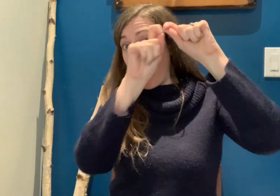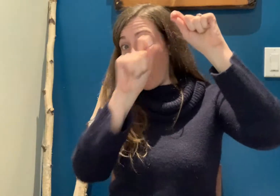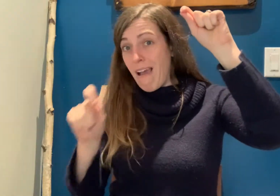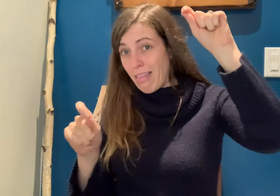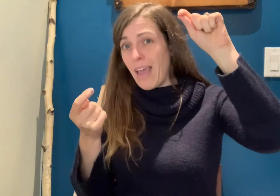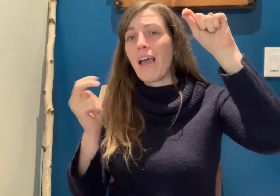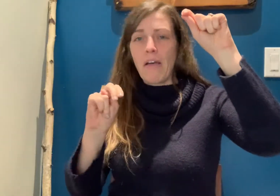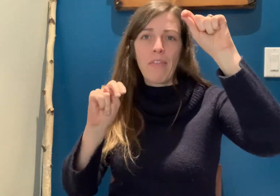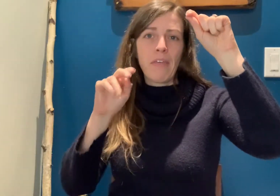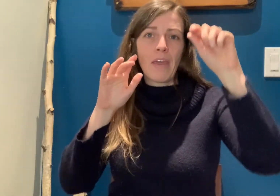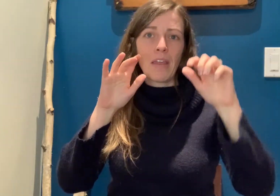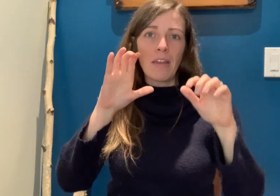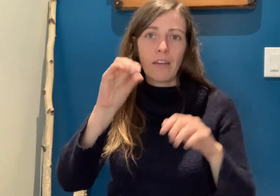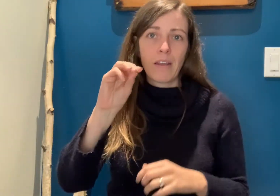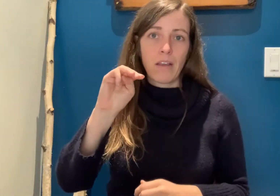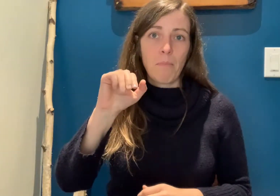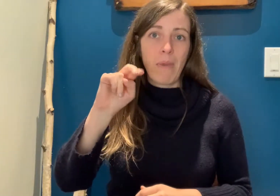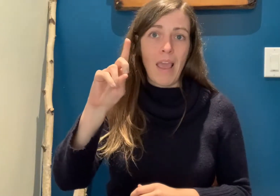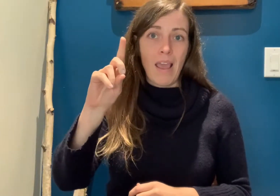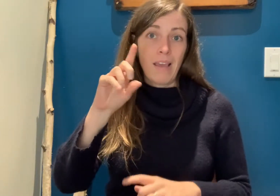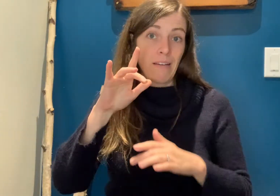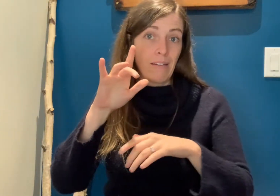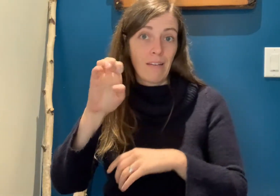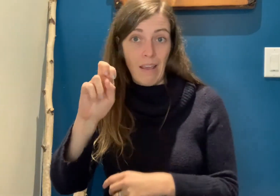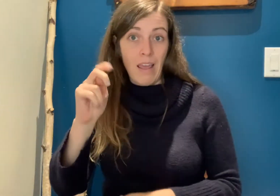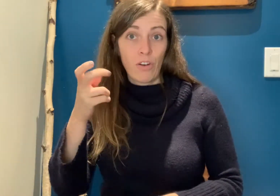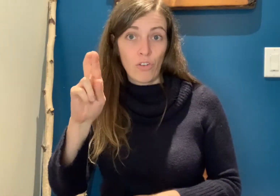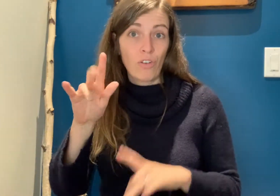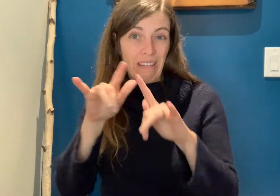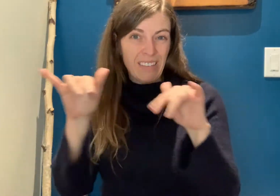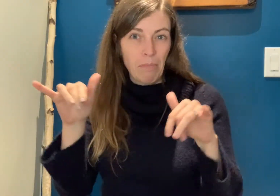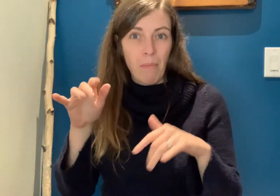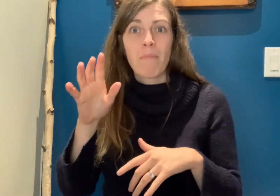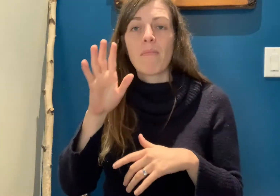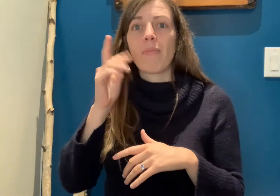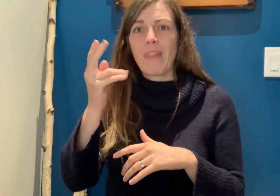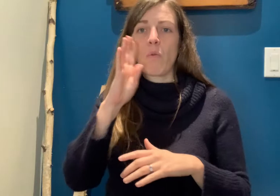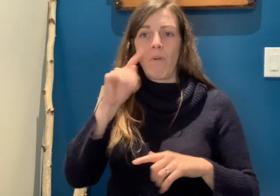Command Enter again. And then what you'll see is that bit of code runs down in your console.